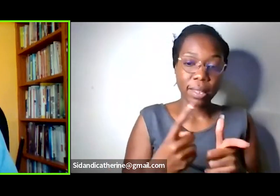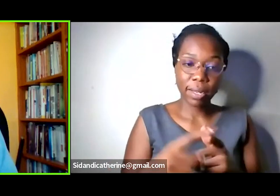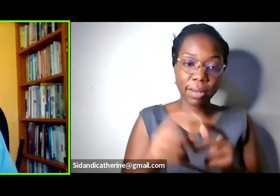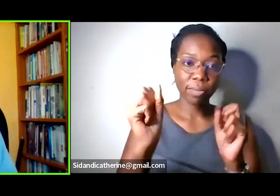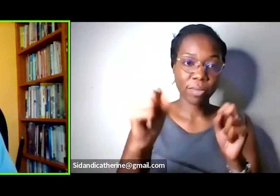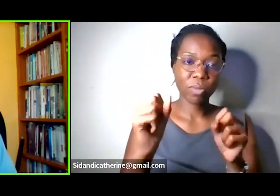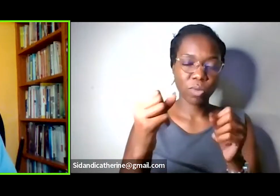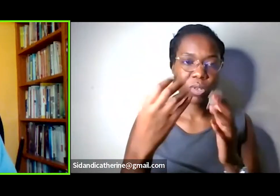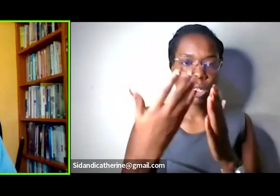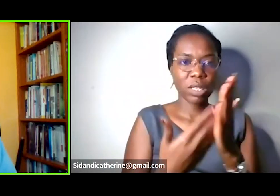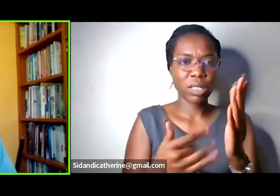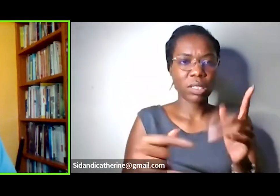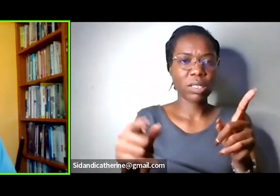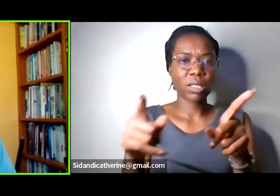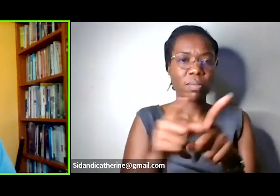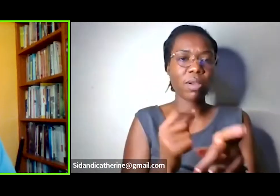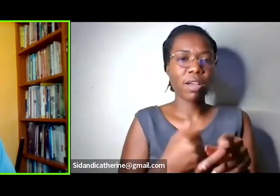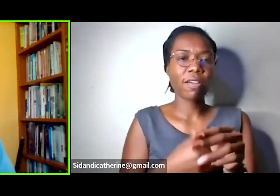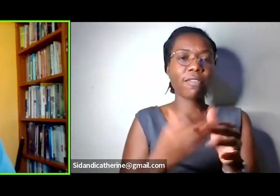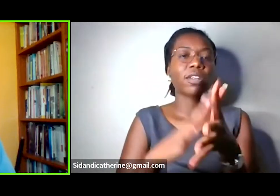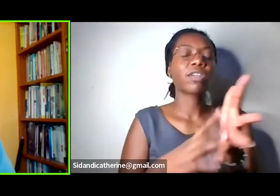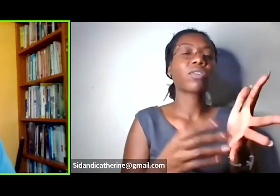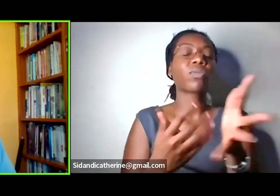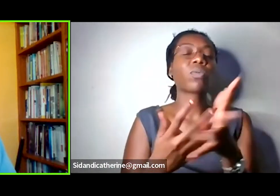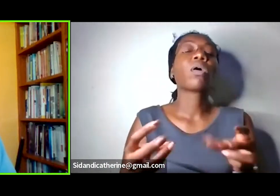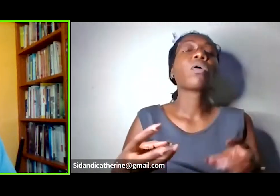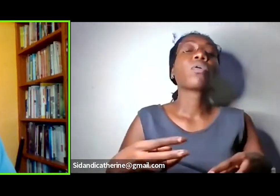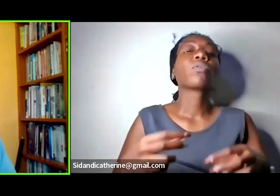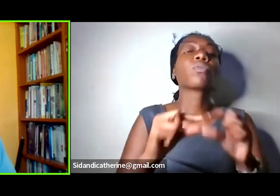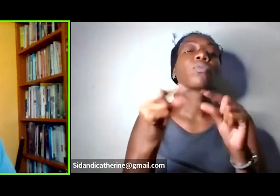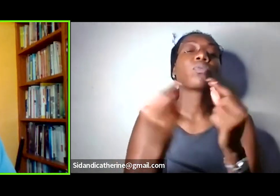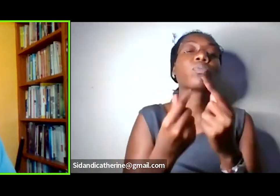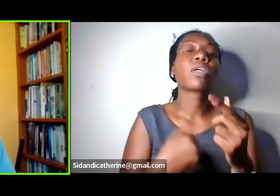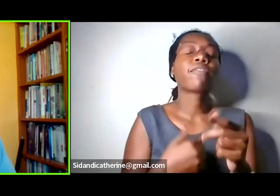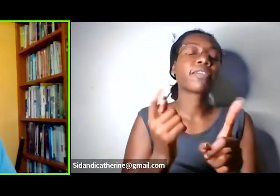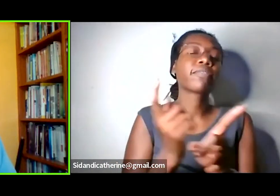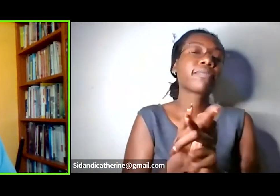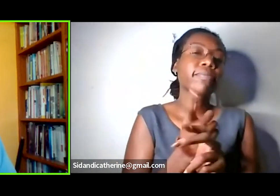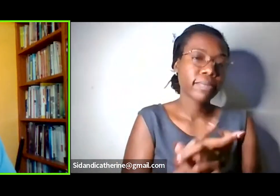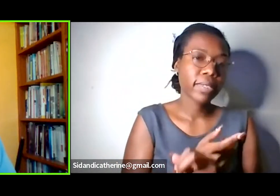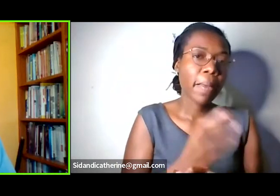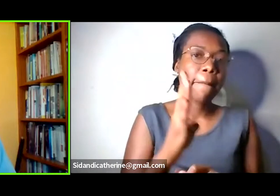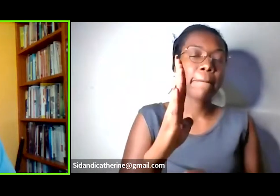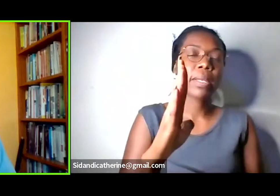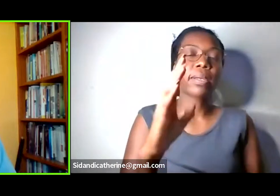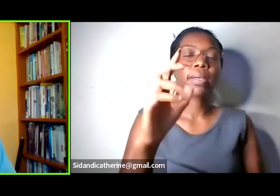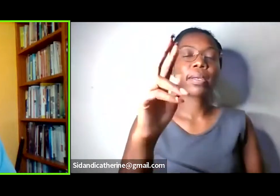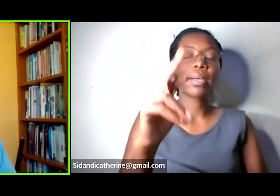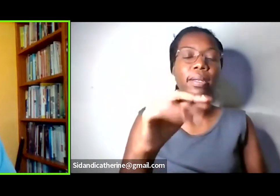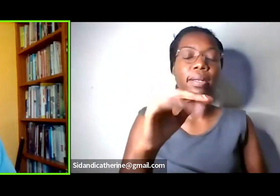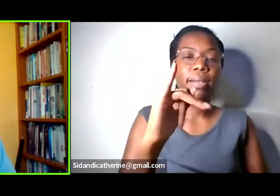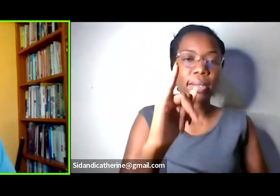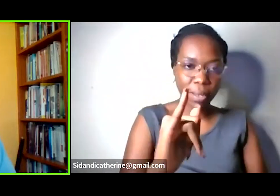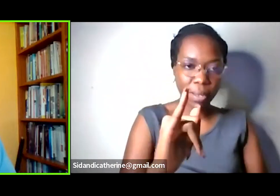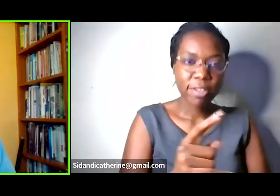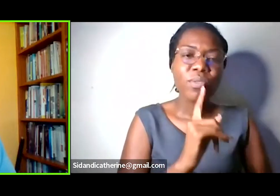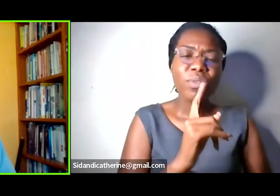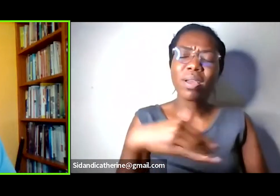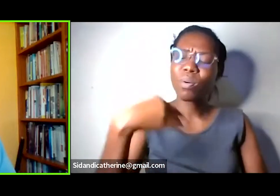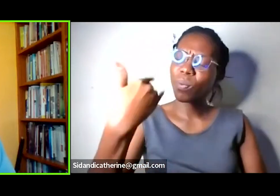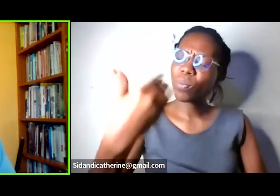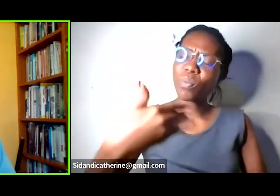I could like to, I'm one of those delightful customers of your material. I think every Monday or Tuesday.